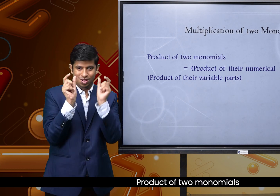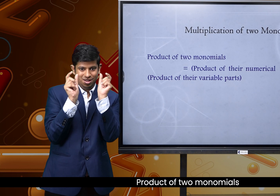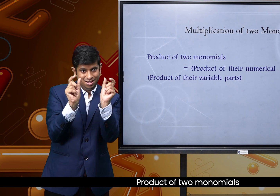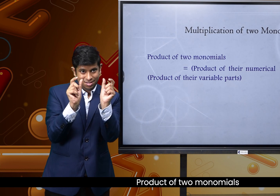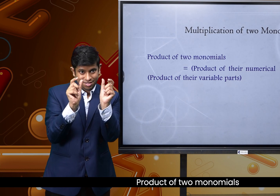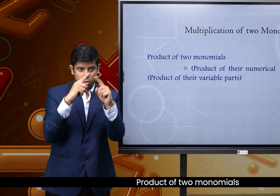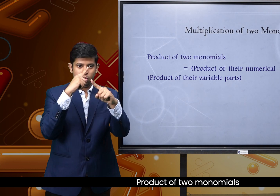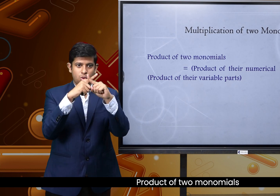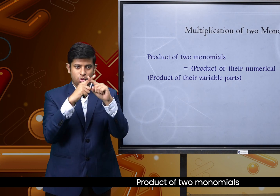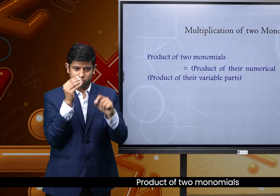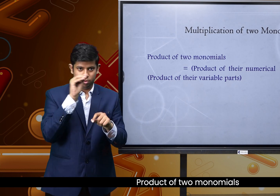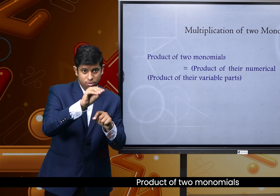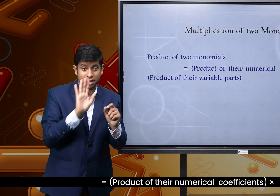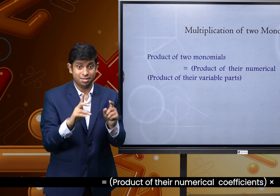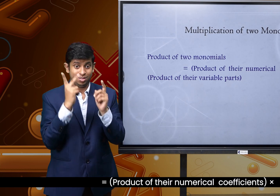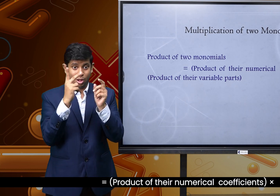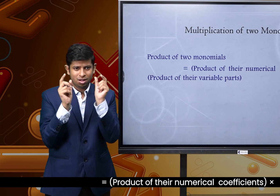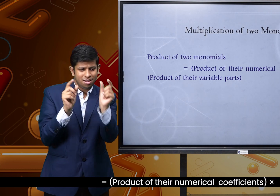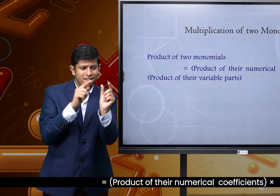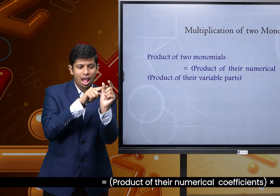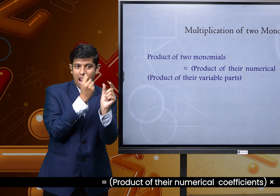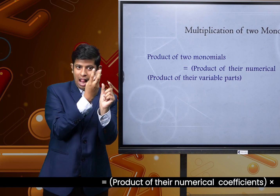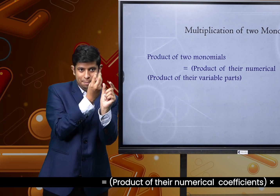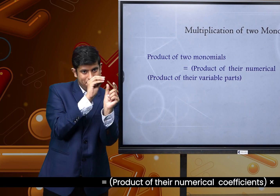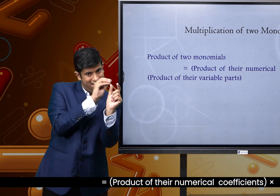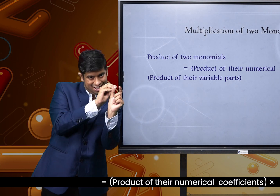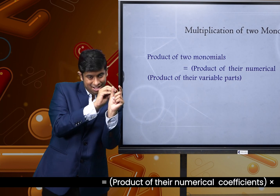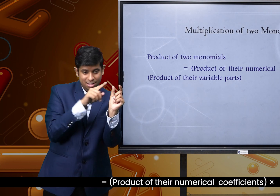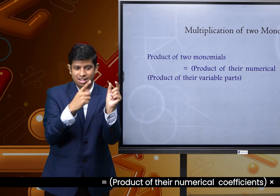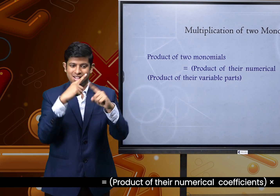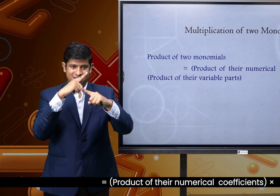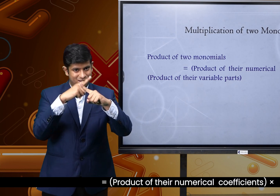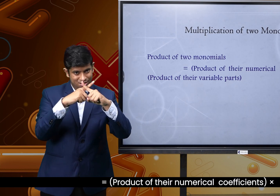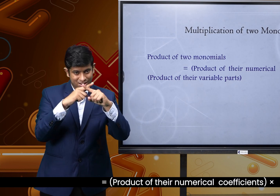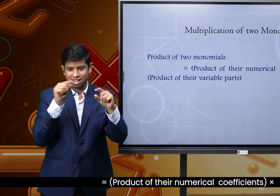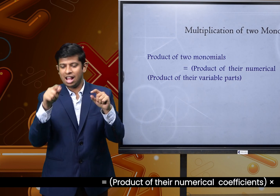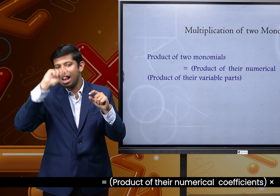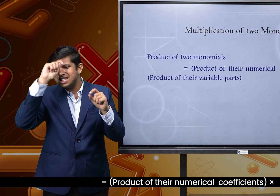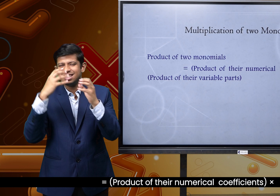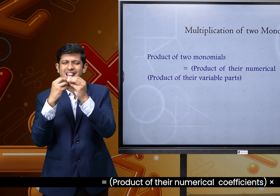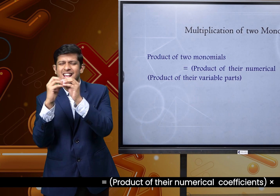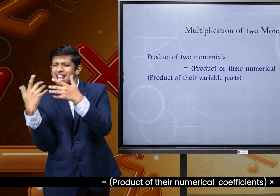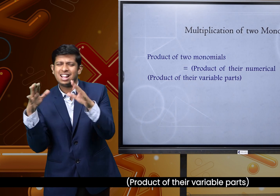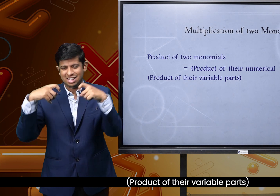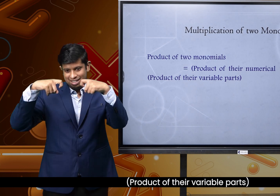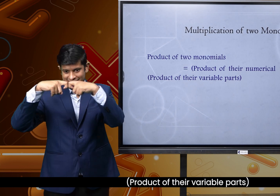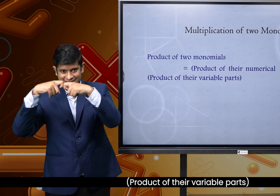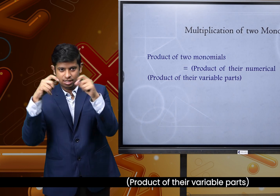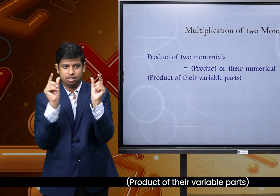Product of two monomials is equal to product of their numerical coefficients into product of their variable